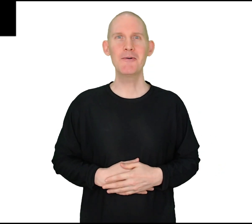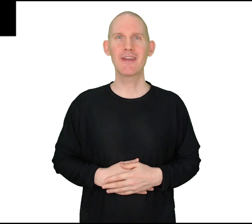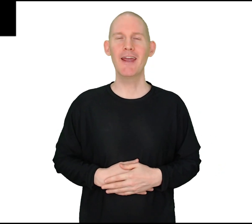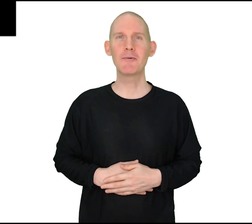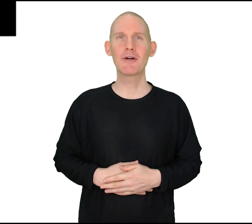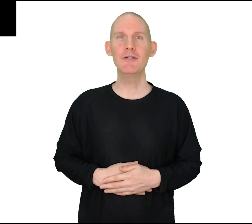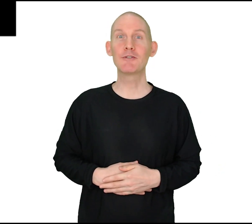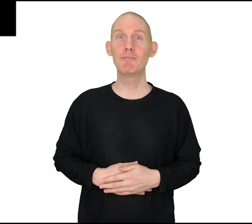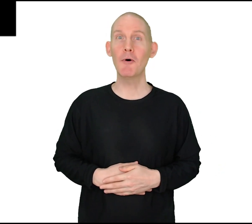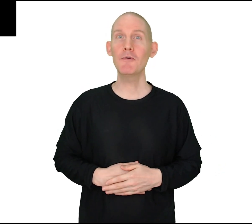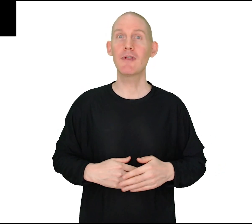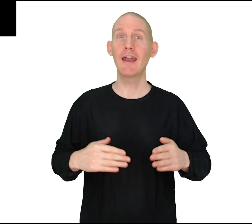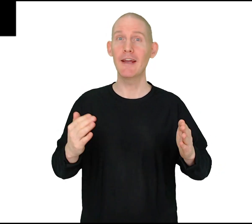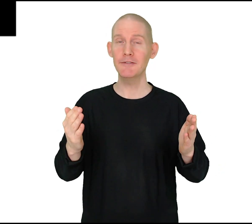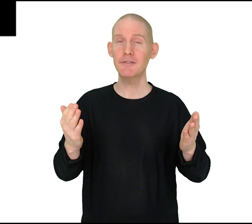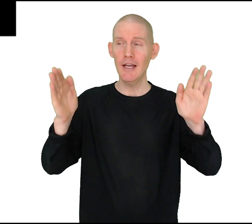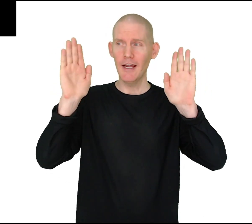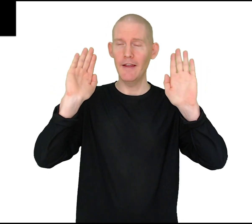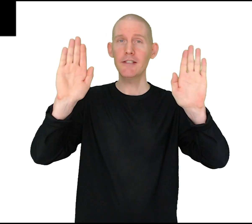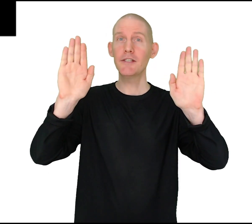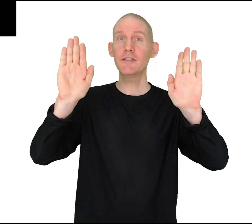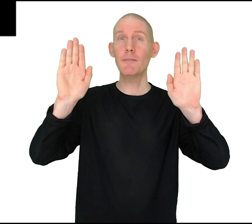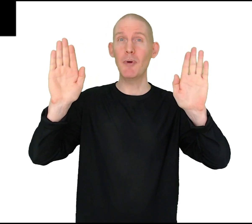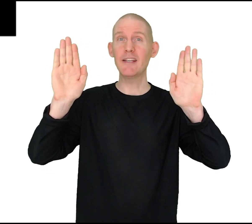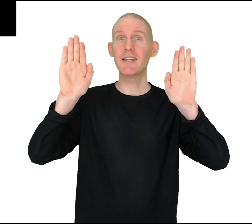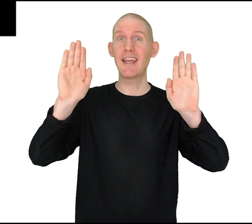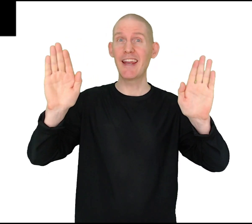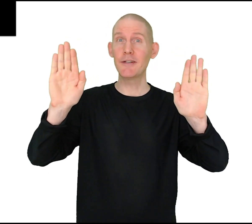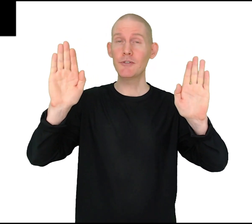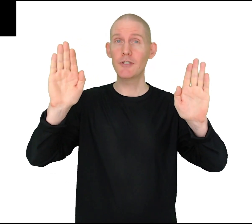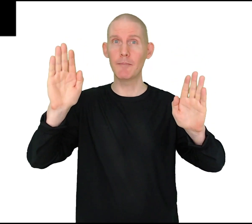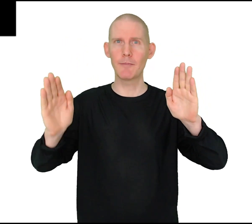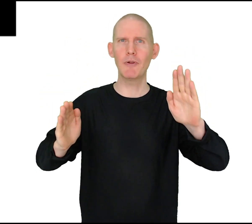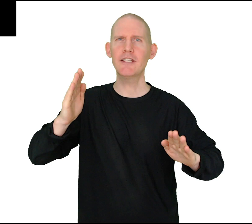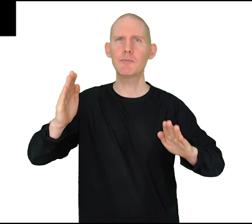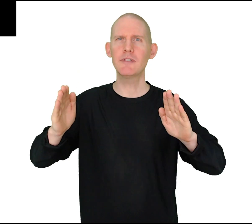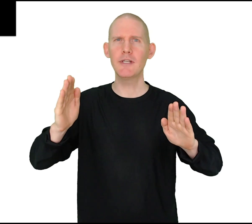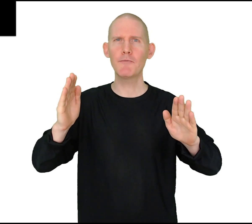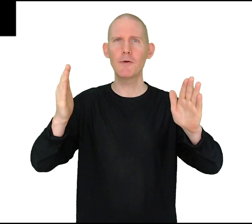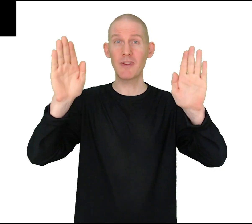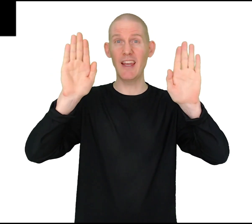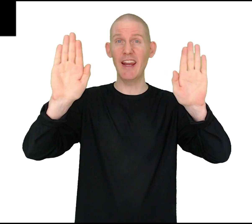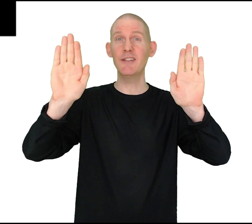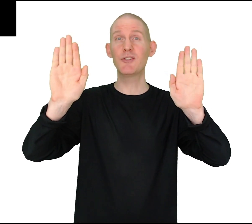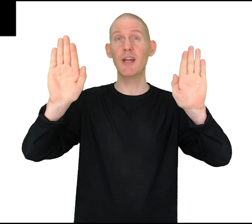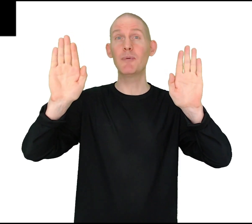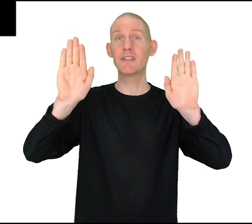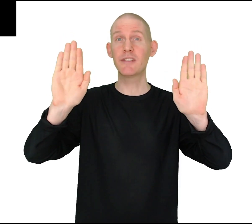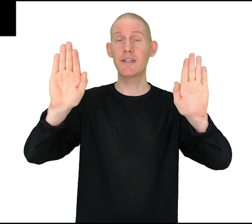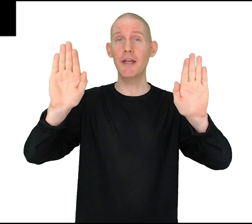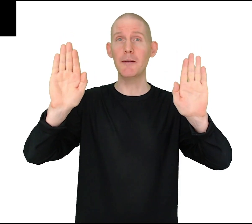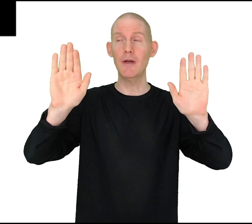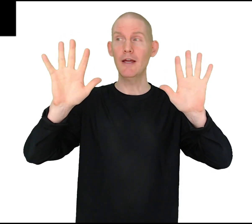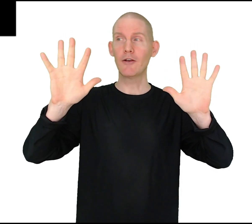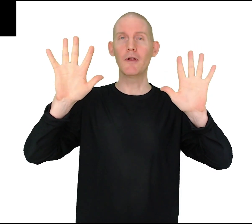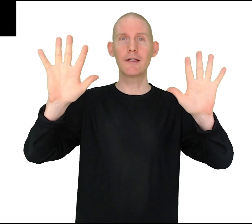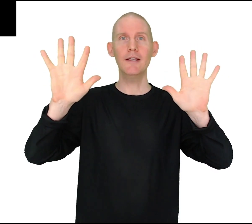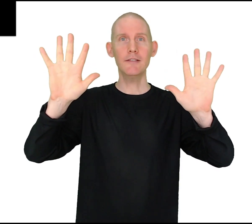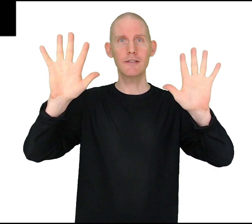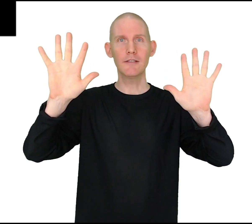Okay, we're going to use both hands, and this is the basic hand shape. The placement's different, but the hand shape is the same. Go like this,